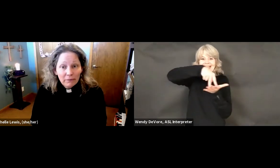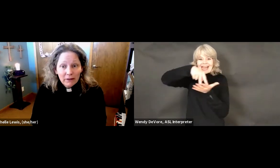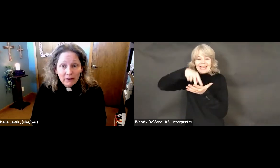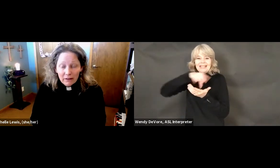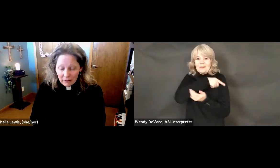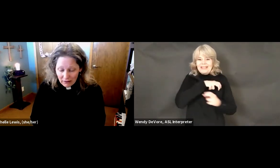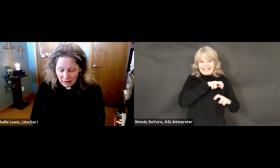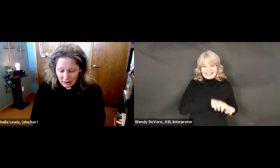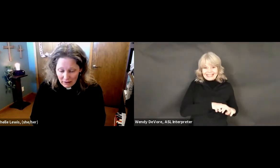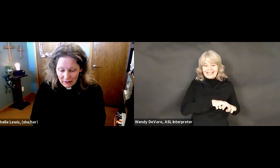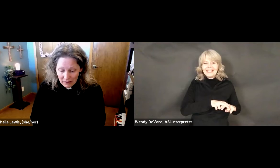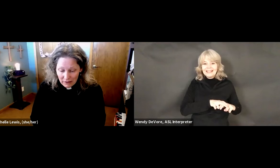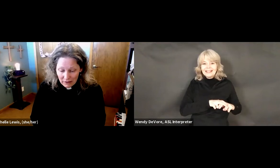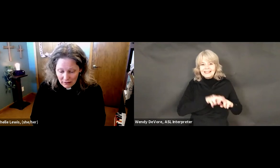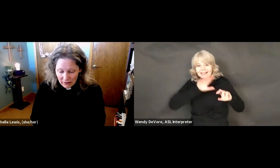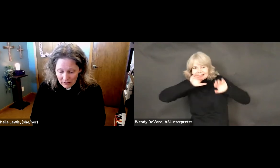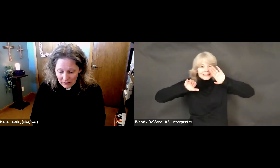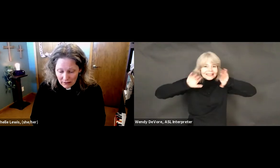him.